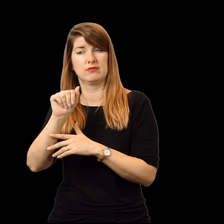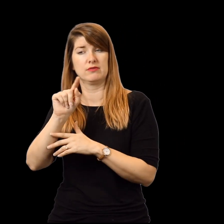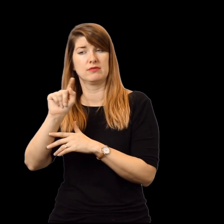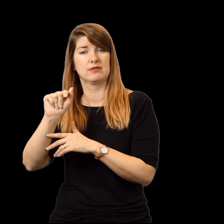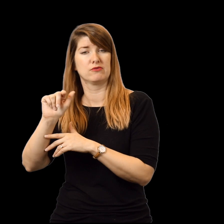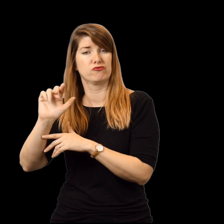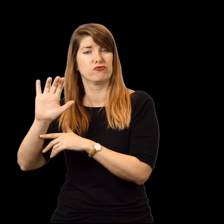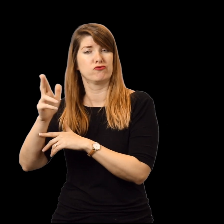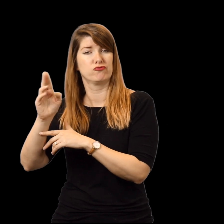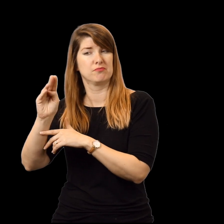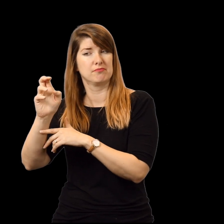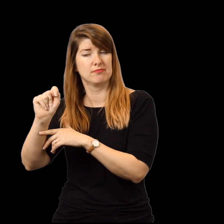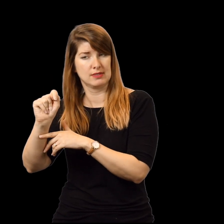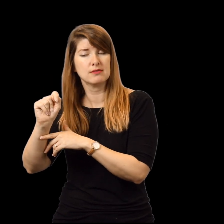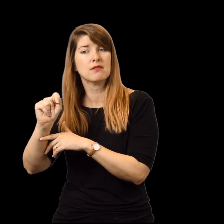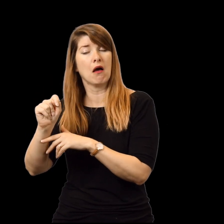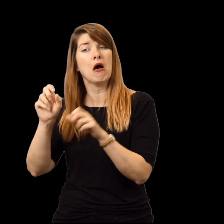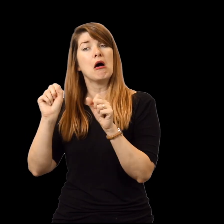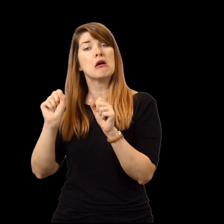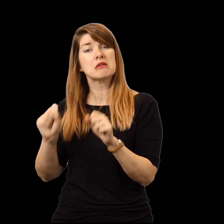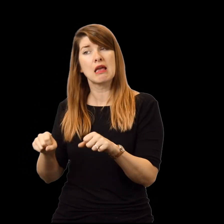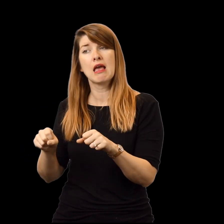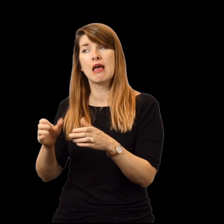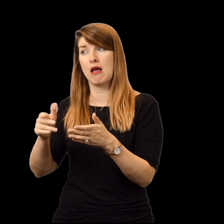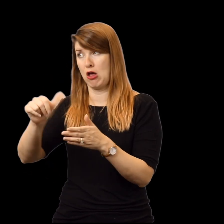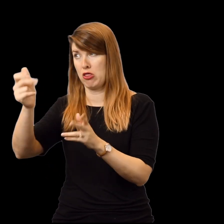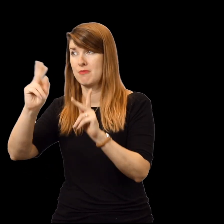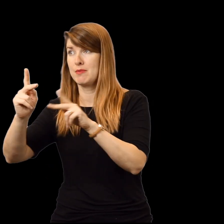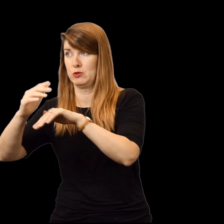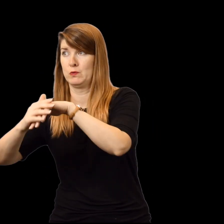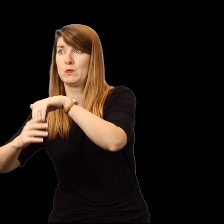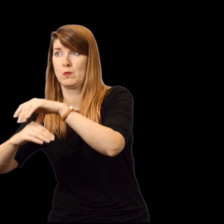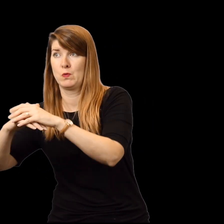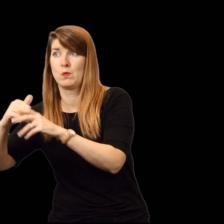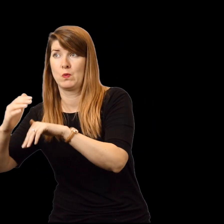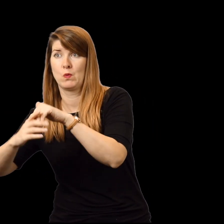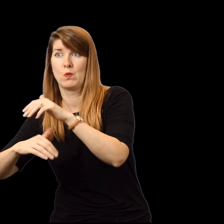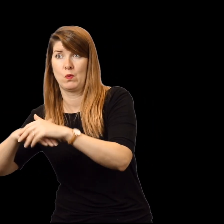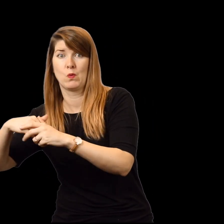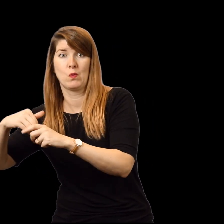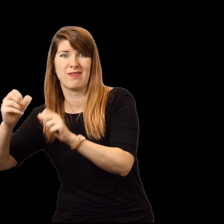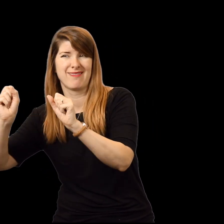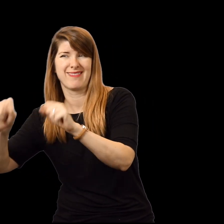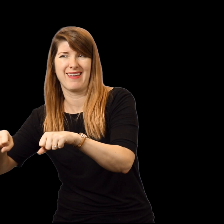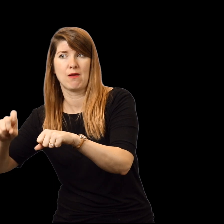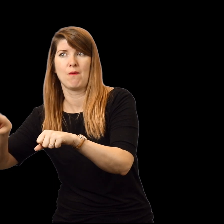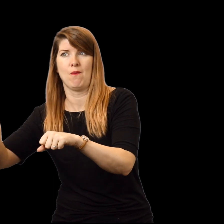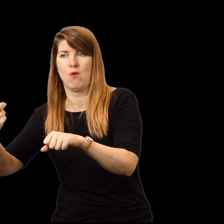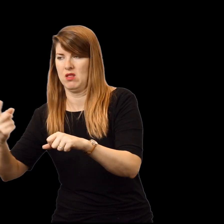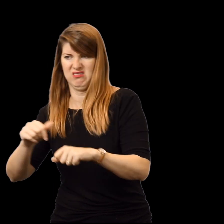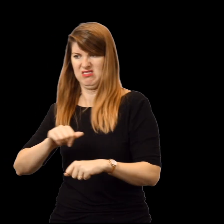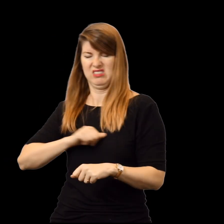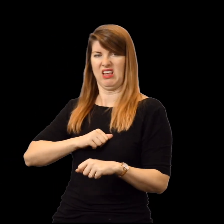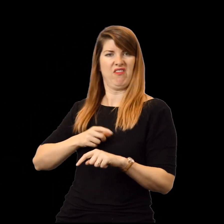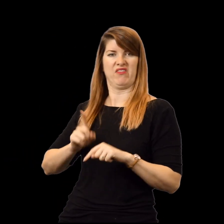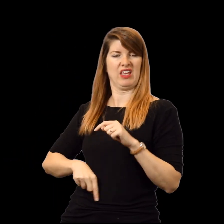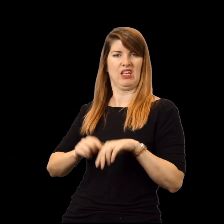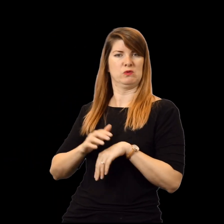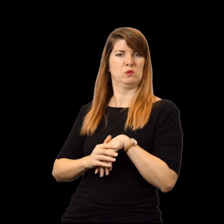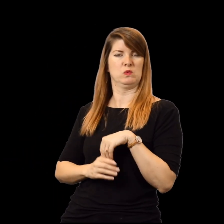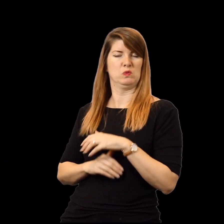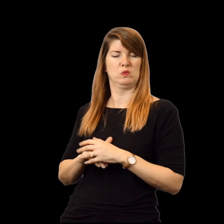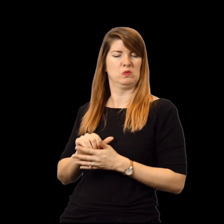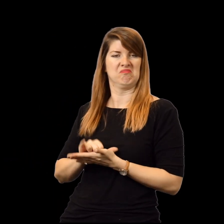pattern, they can be soothed by someone else. In fact, they can only be soothed by someone else, and they can't